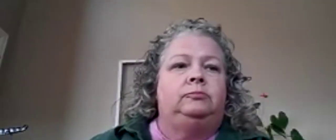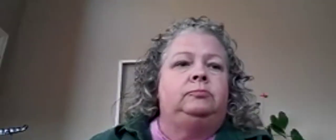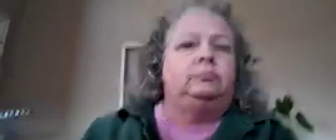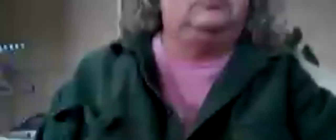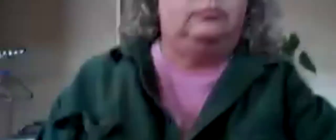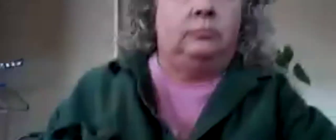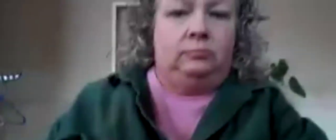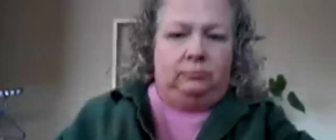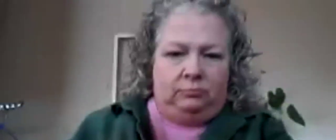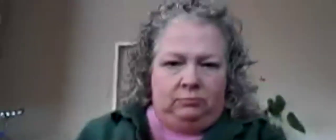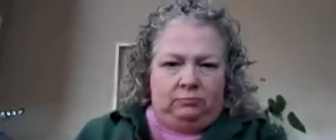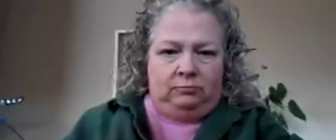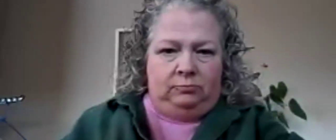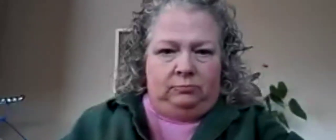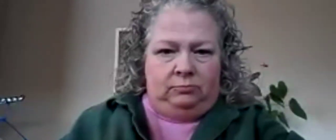Roll call, please.